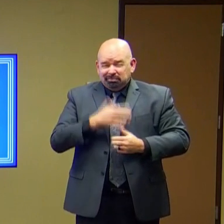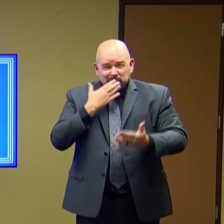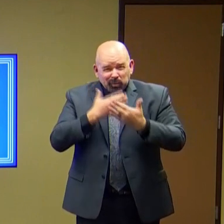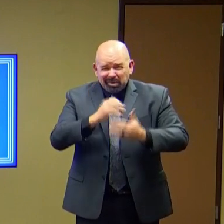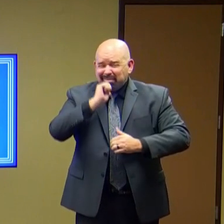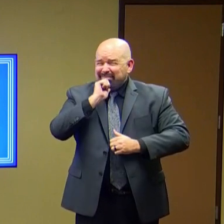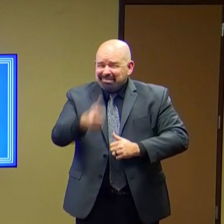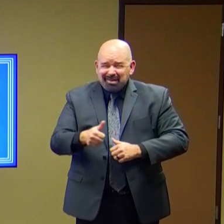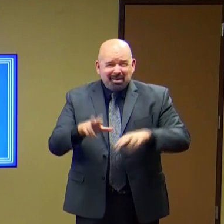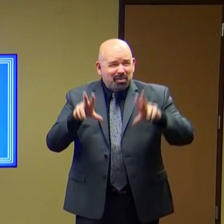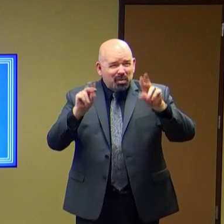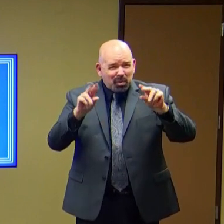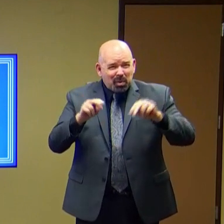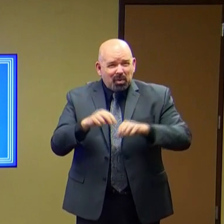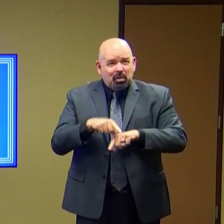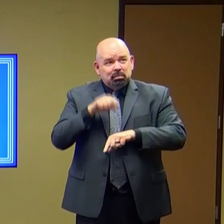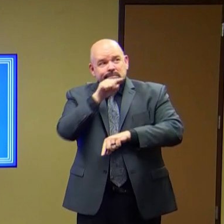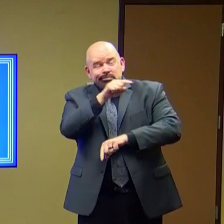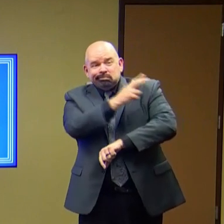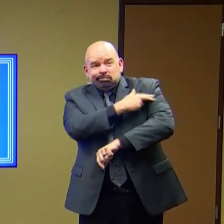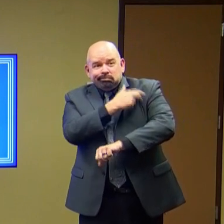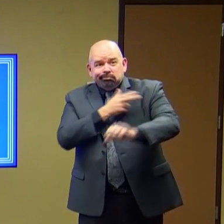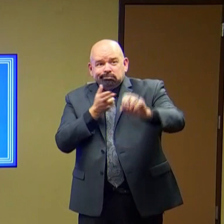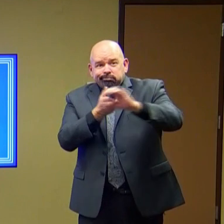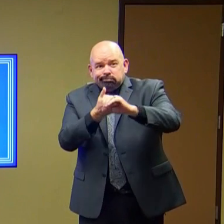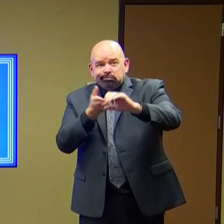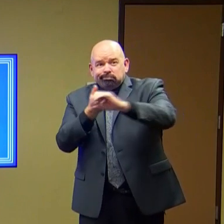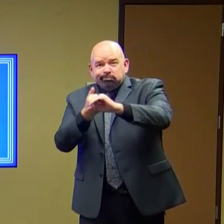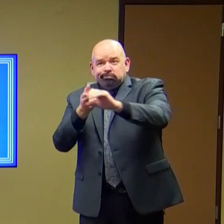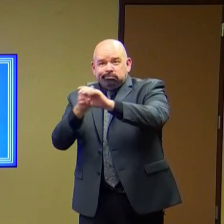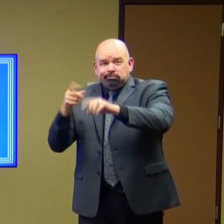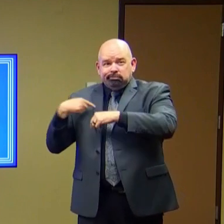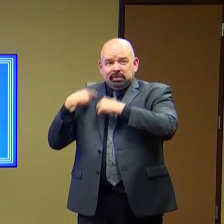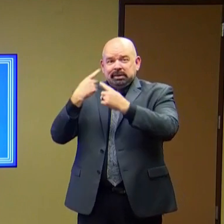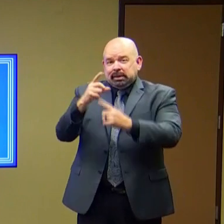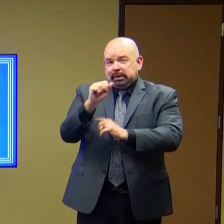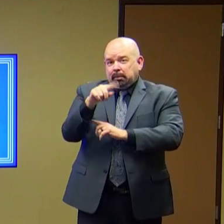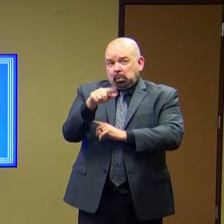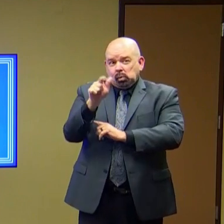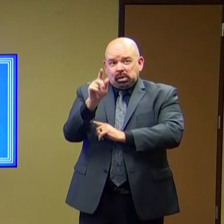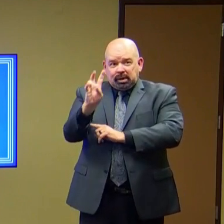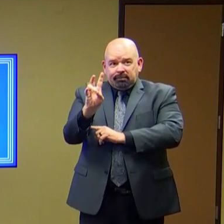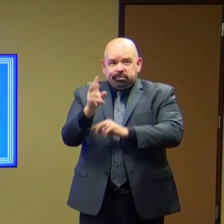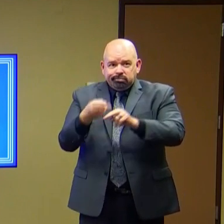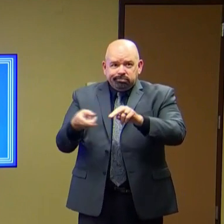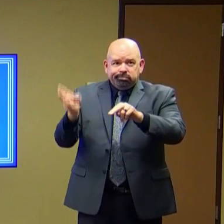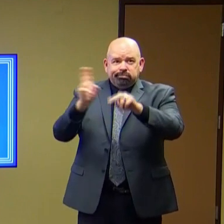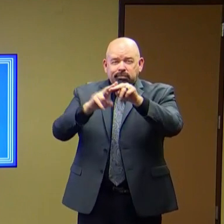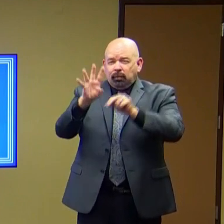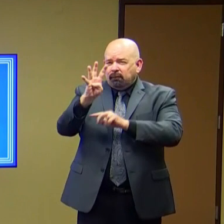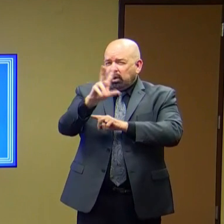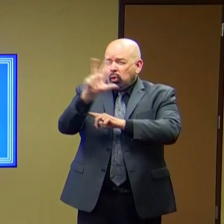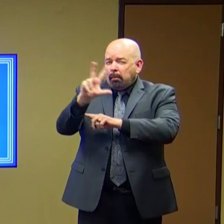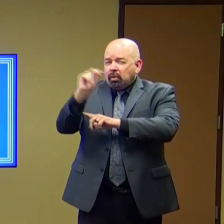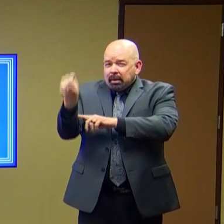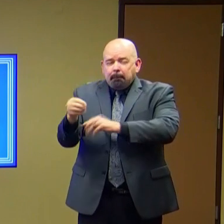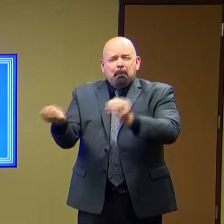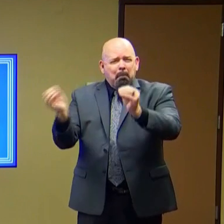hospitalizations since September 27th have increased 43% here in Dallas